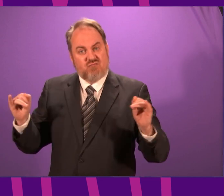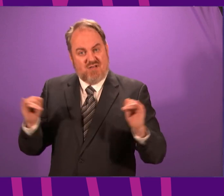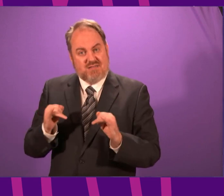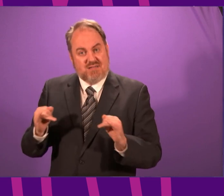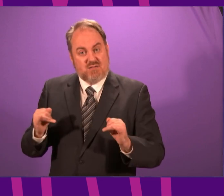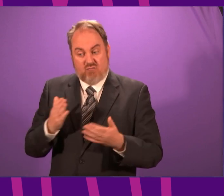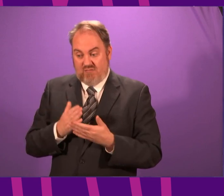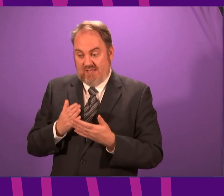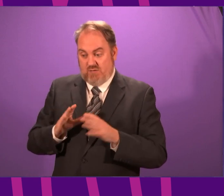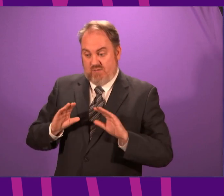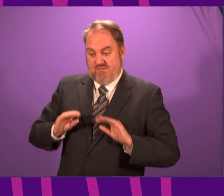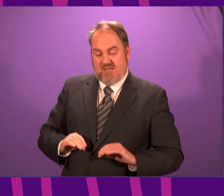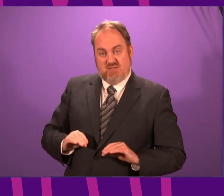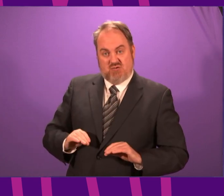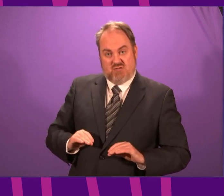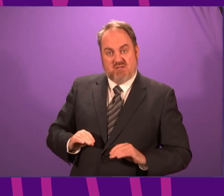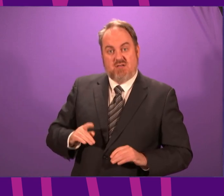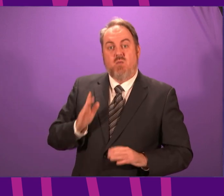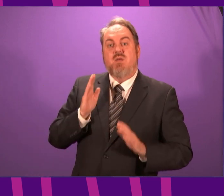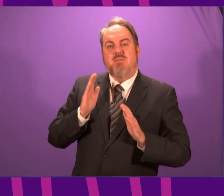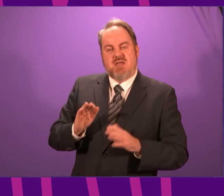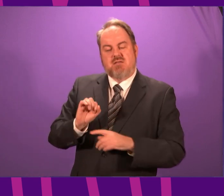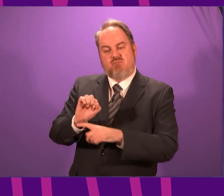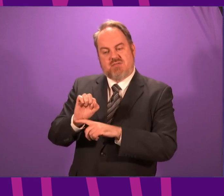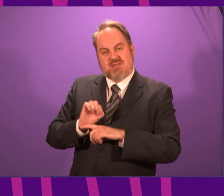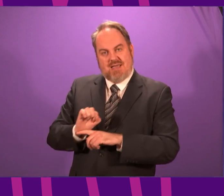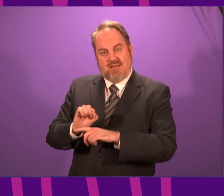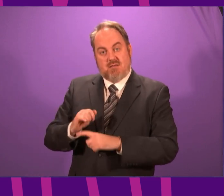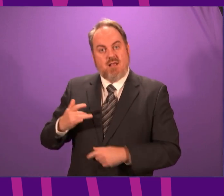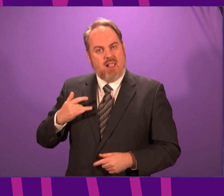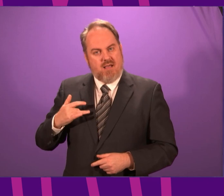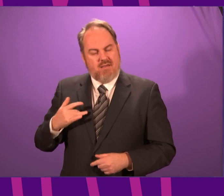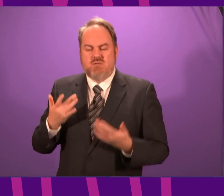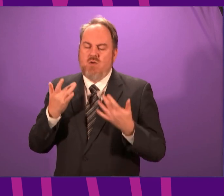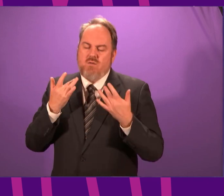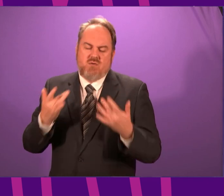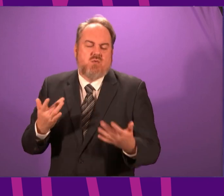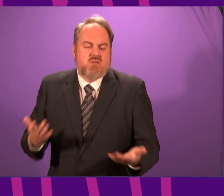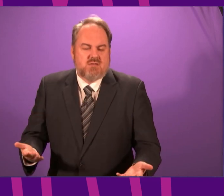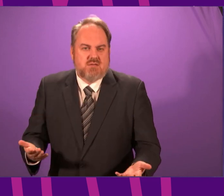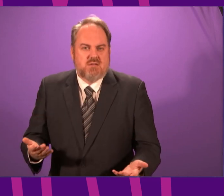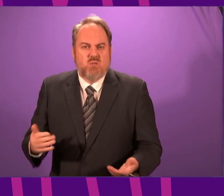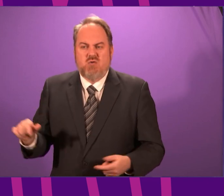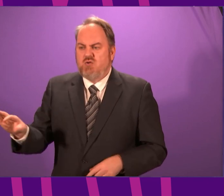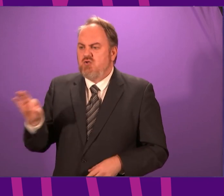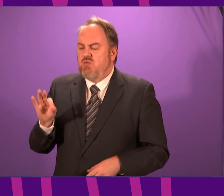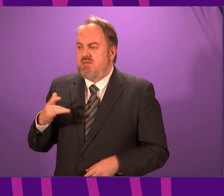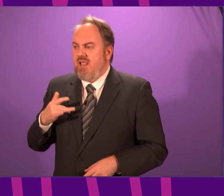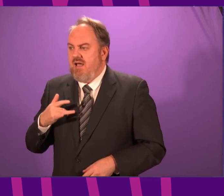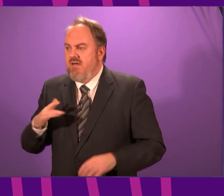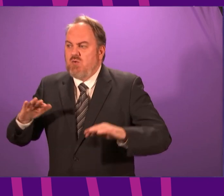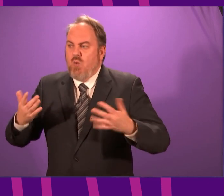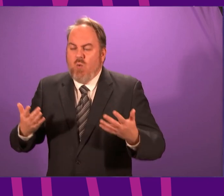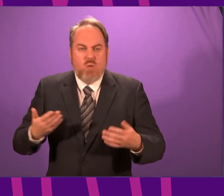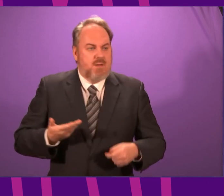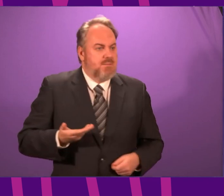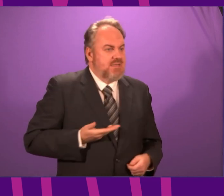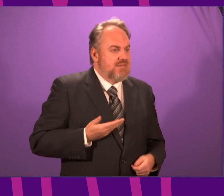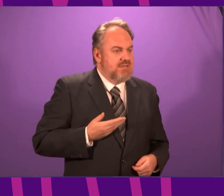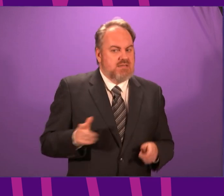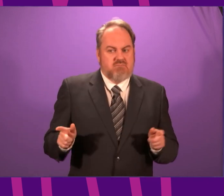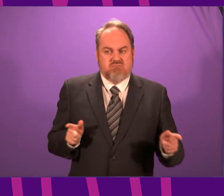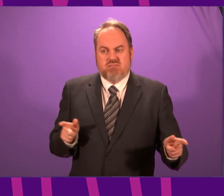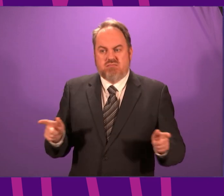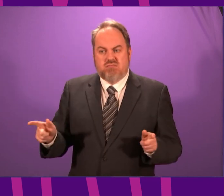in conclusion, we do need to protect lives and livelihoods. It doesn't need to be either or. 8 months in, and I think our